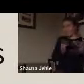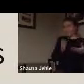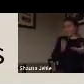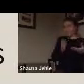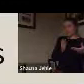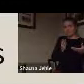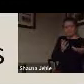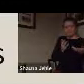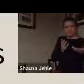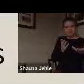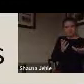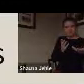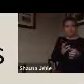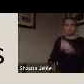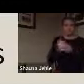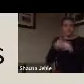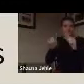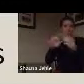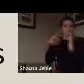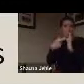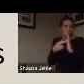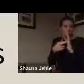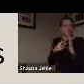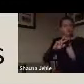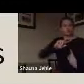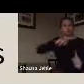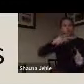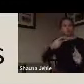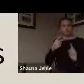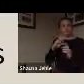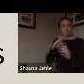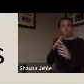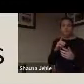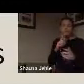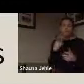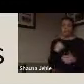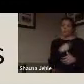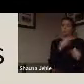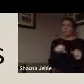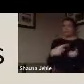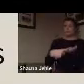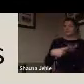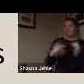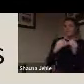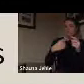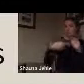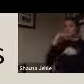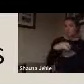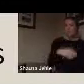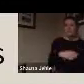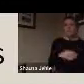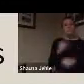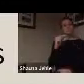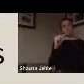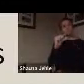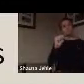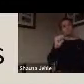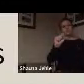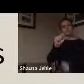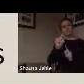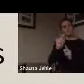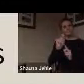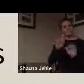you might do another role. So, but that's something that we can talk to you about. But what the GSLT does